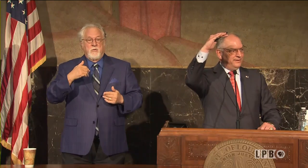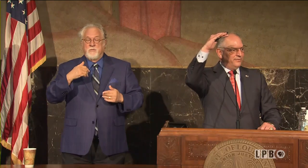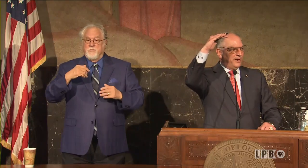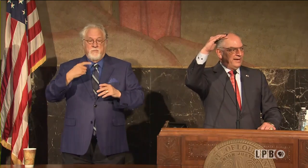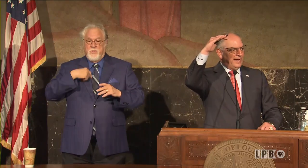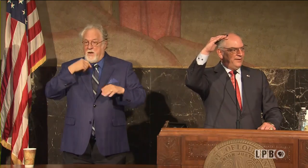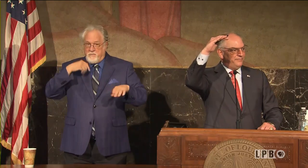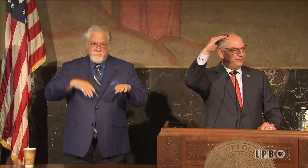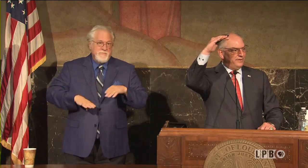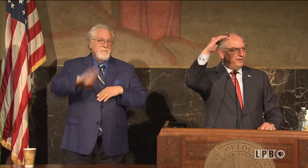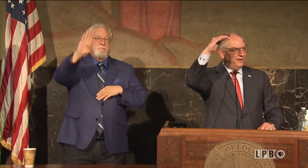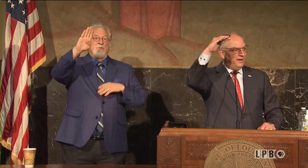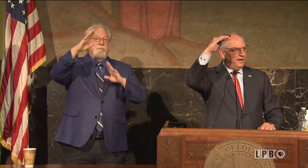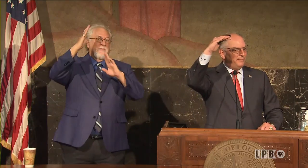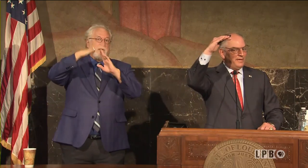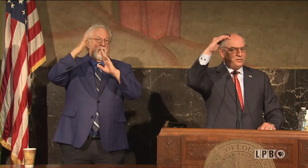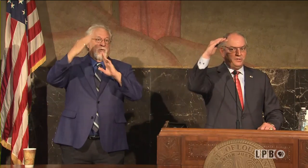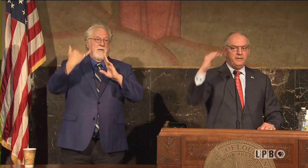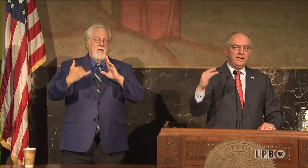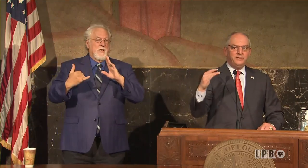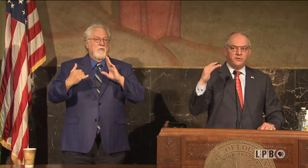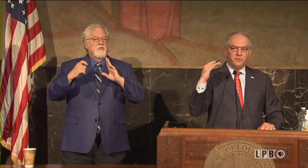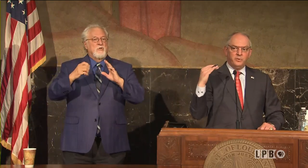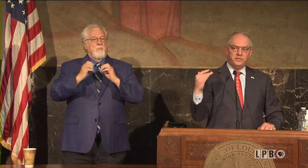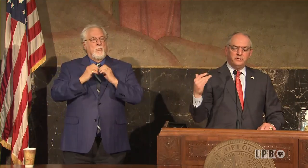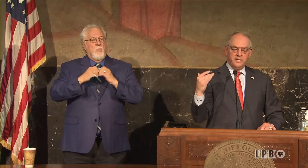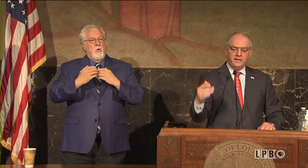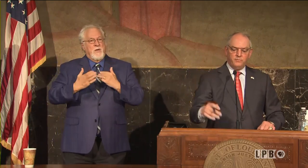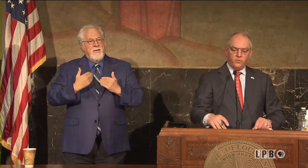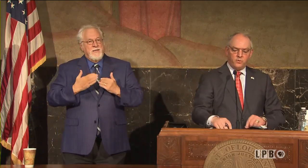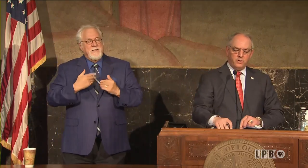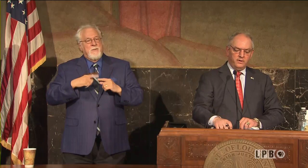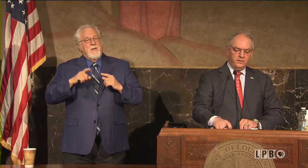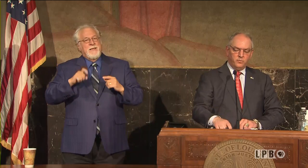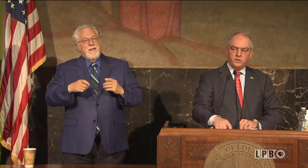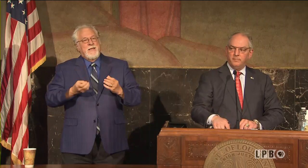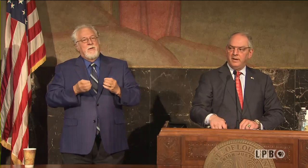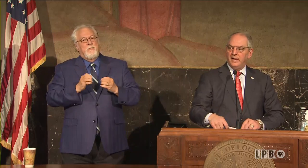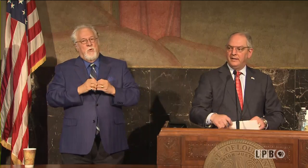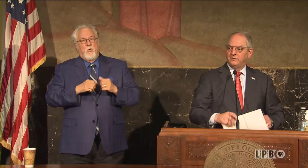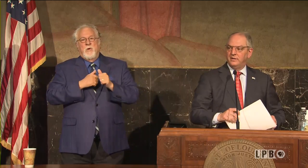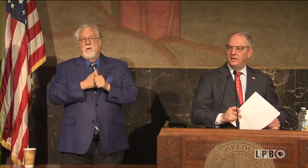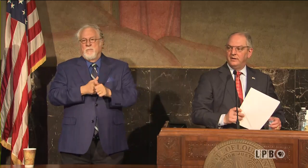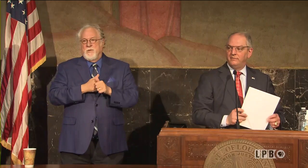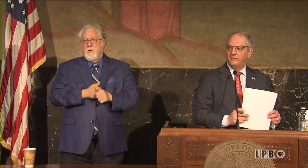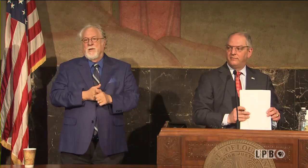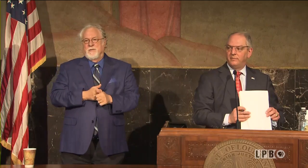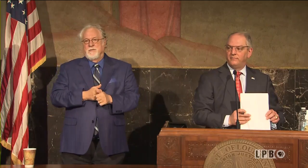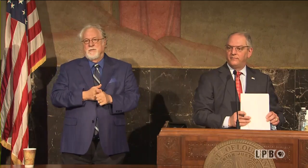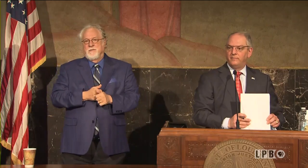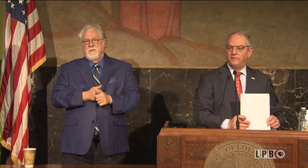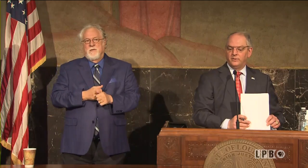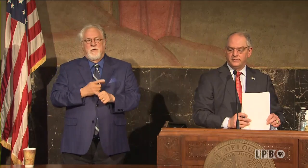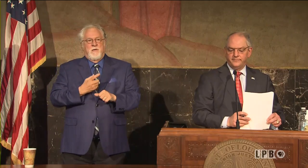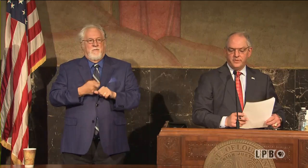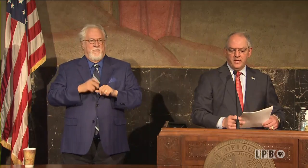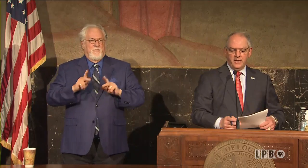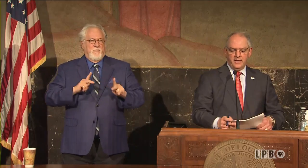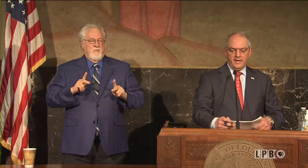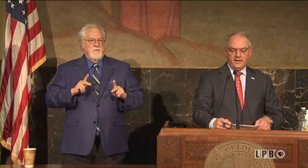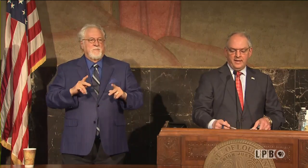apex right now. It should be easier, but we just need more compliance from